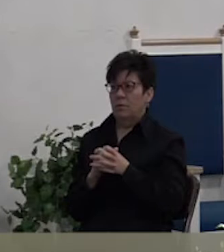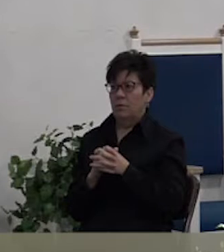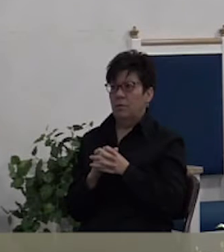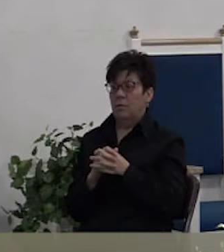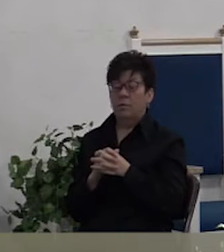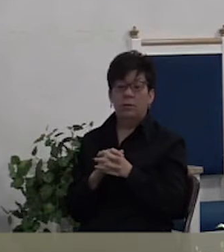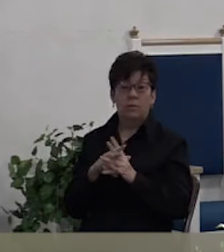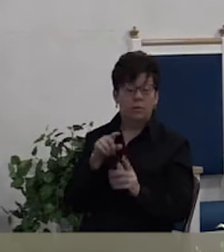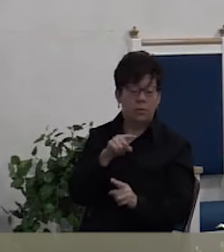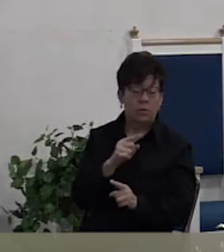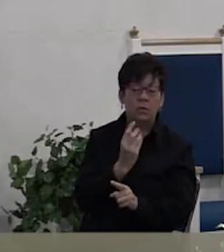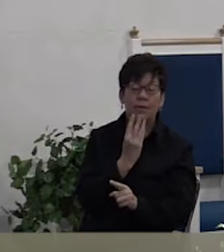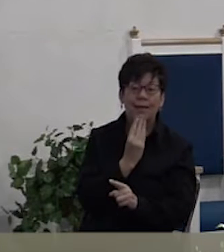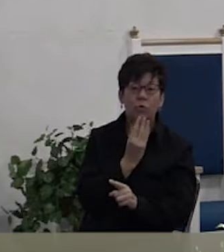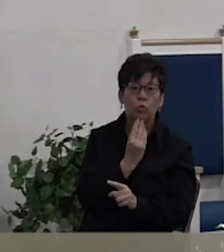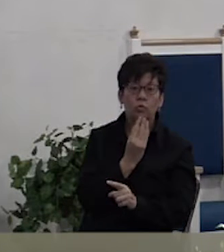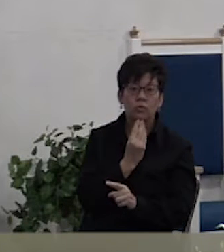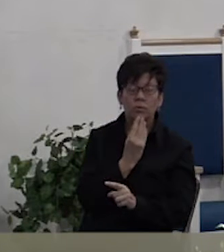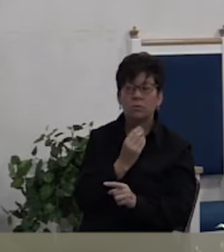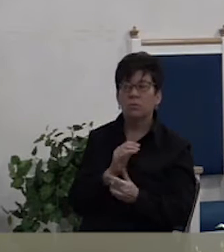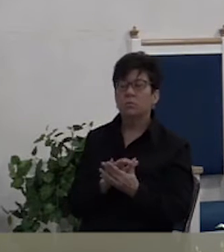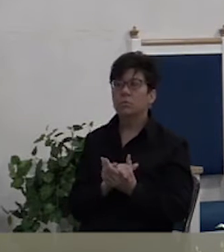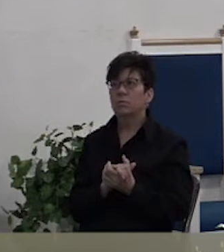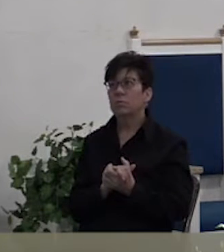In Hebrews